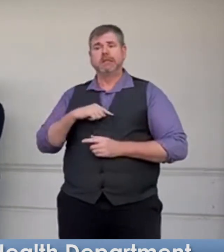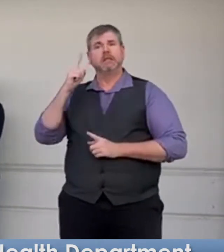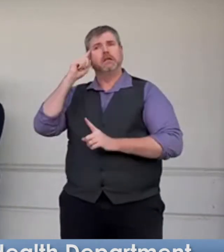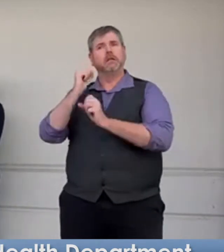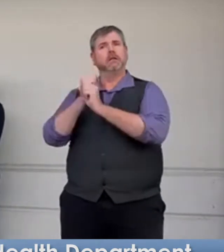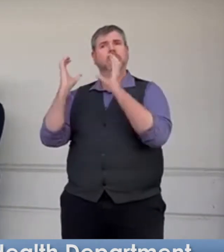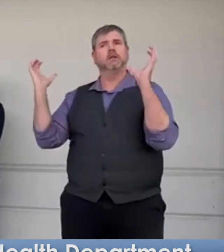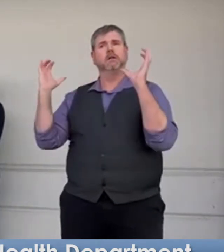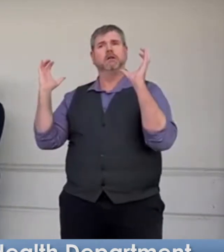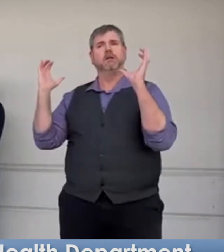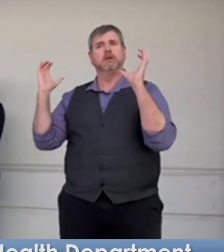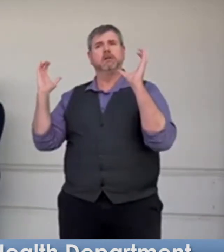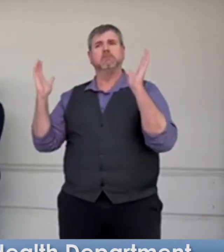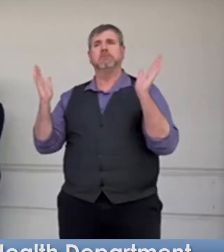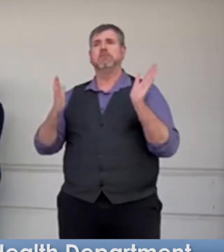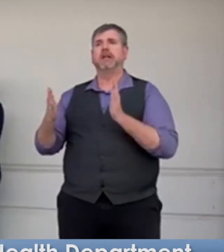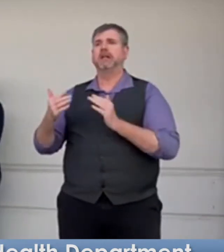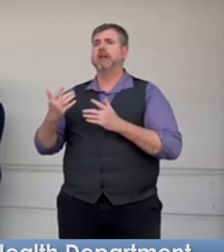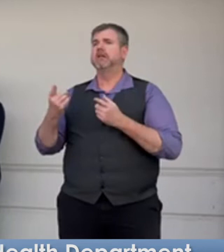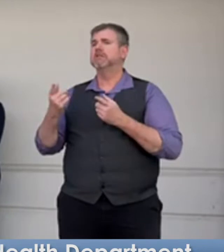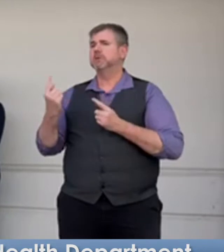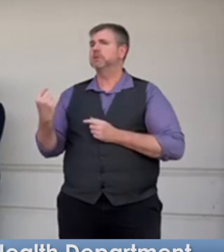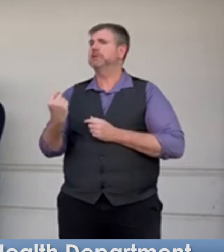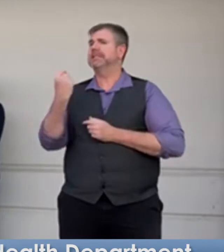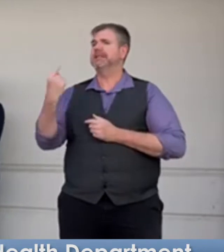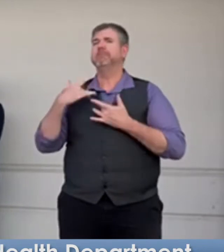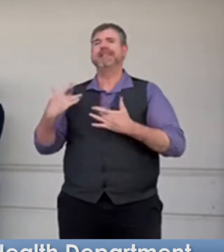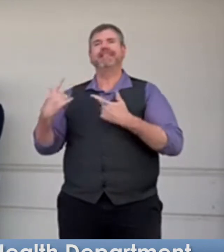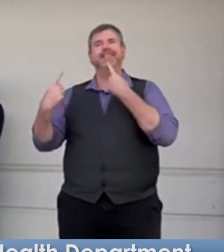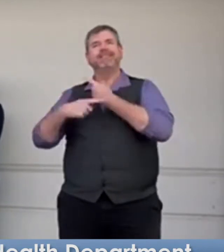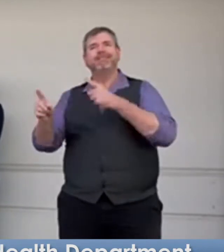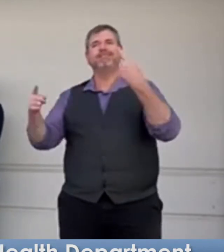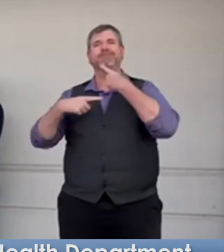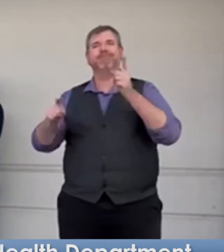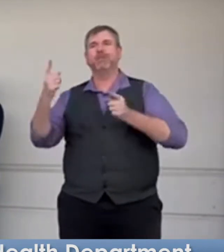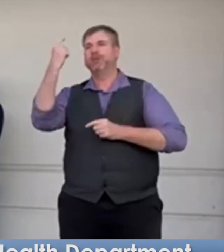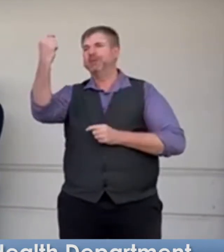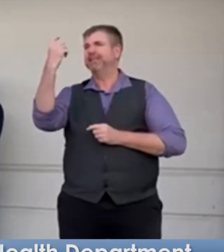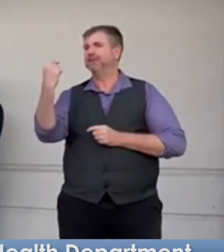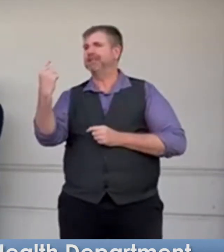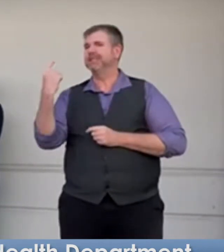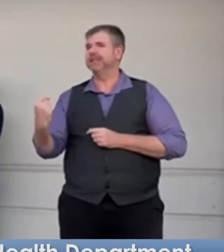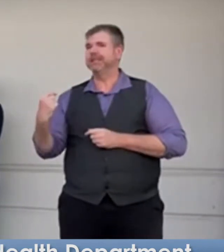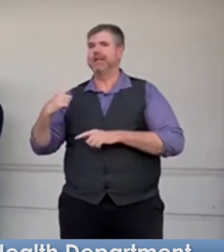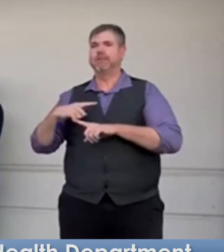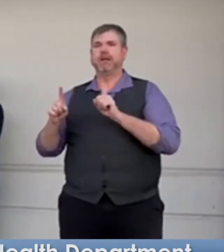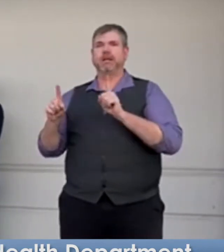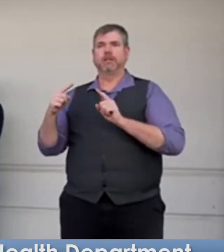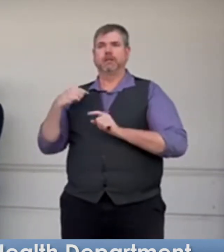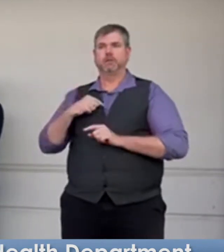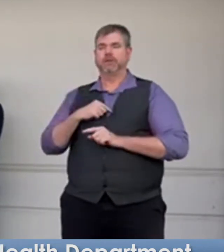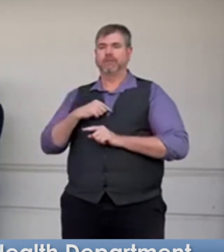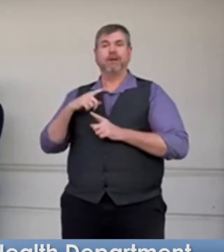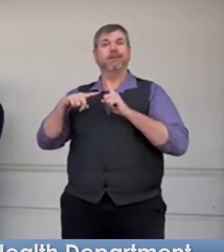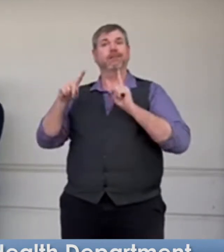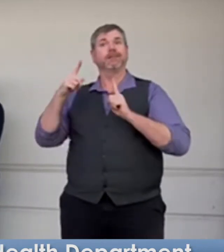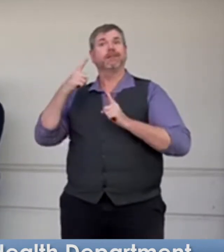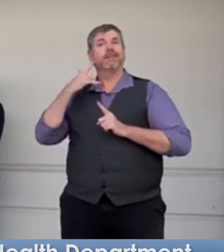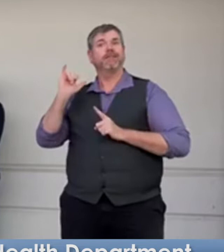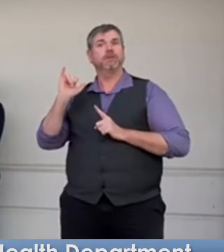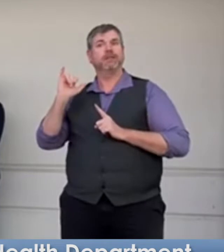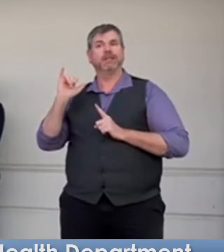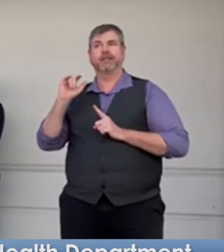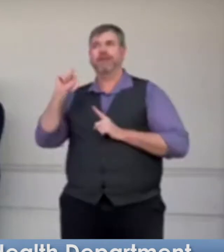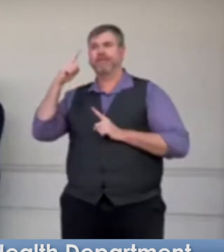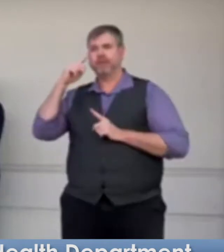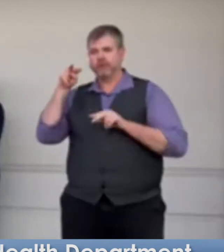been to announce tier placements on Tuesdays. They moved it up and also moved up the implementation of